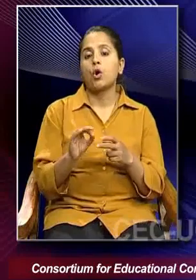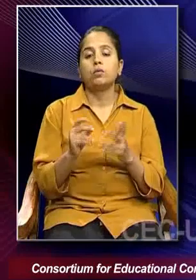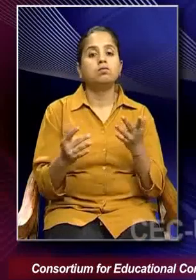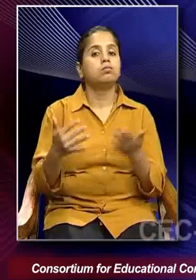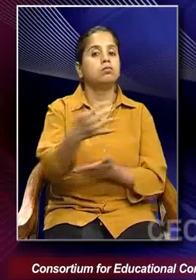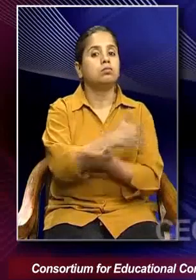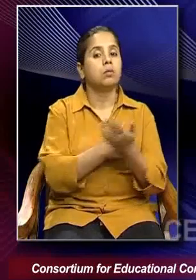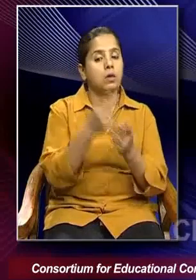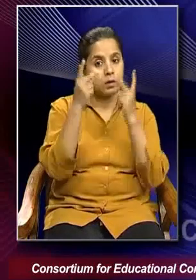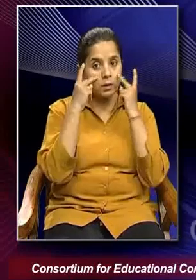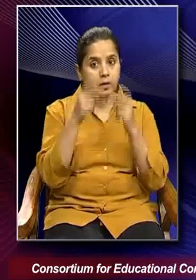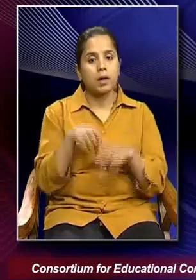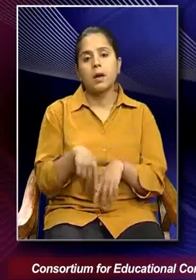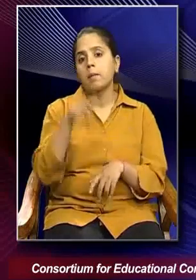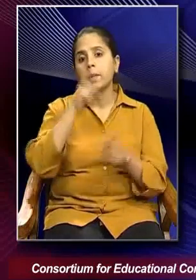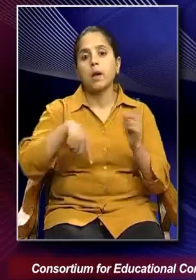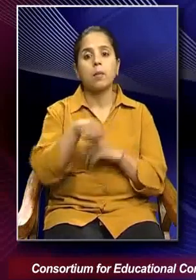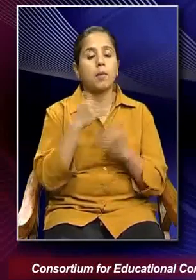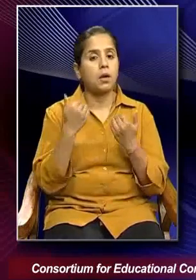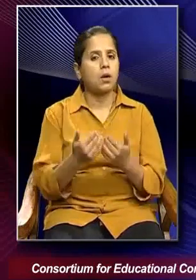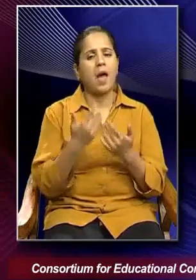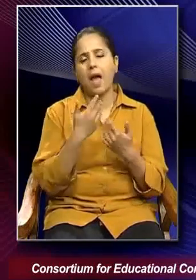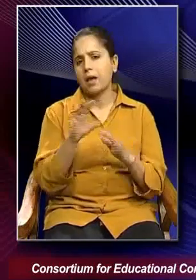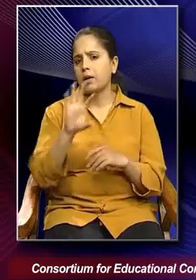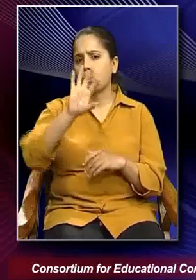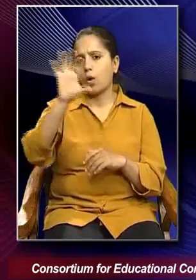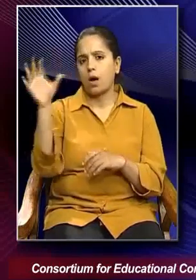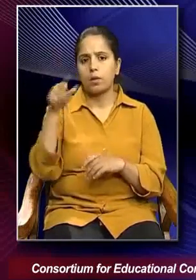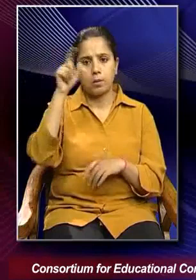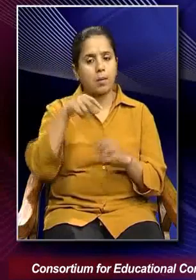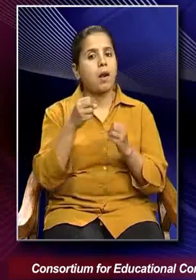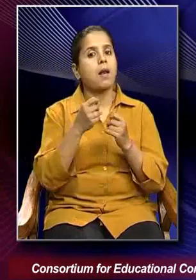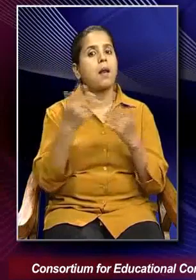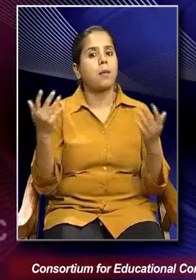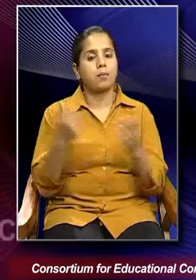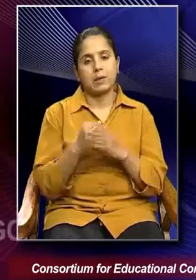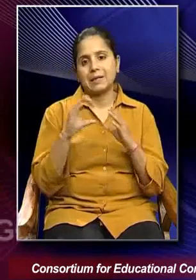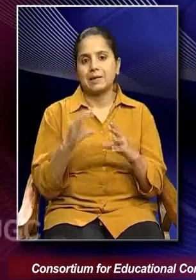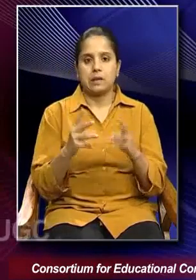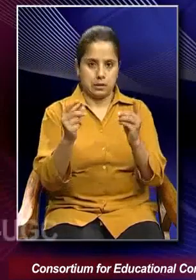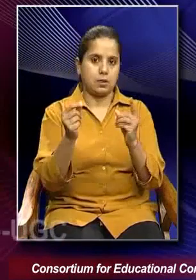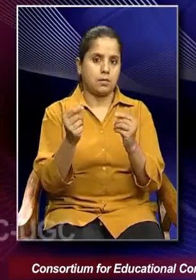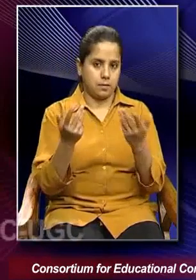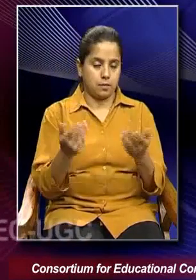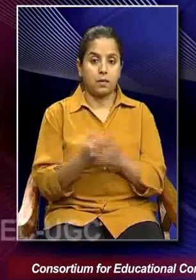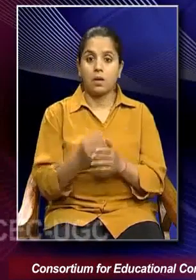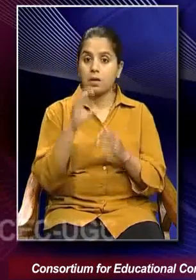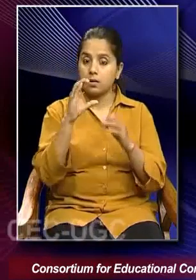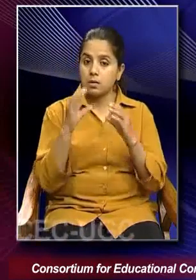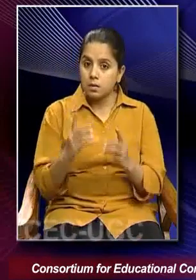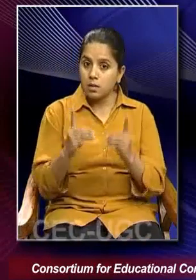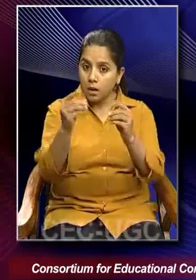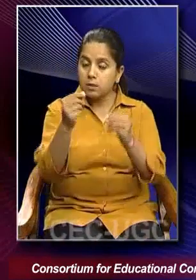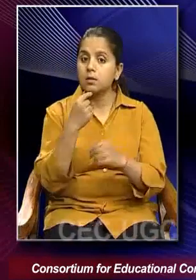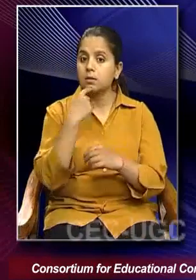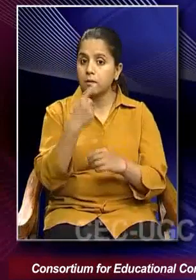understand the number of migrants in any nation is of course the census. Now census